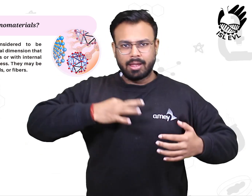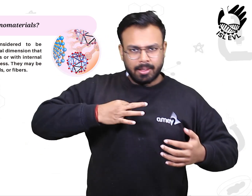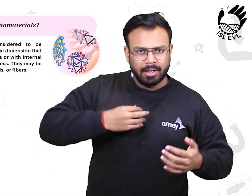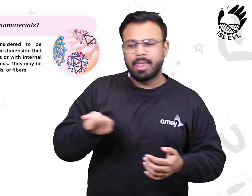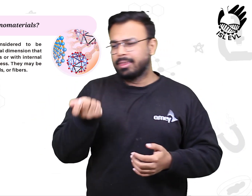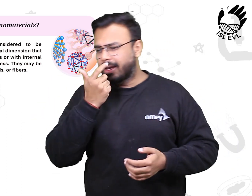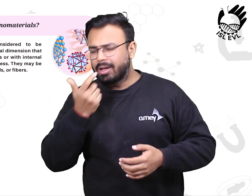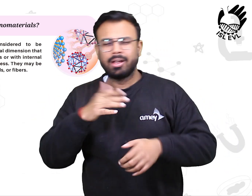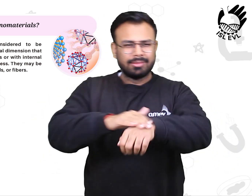less.